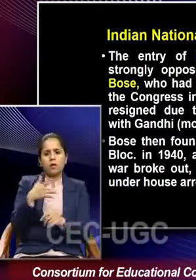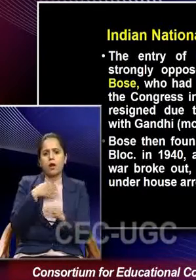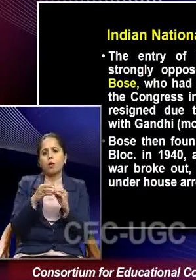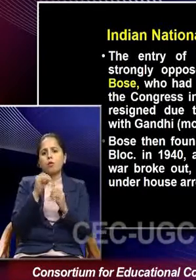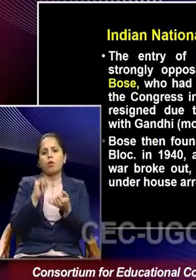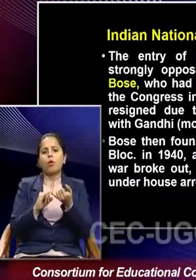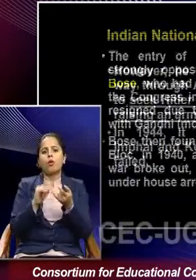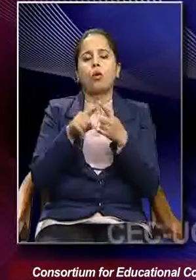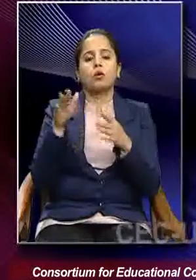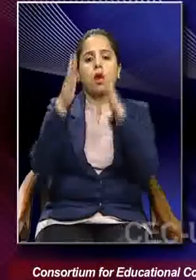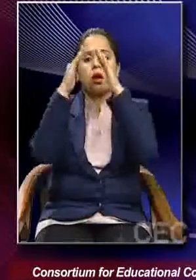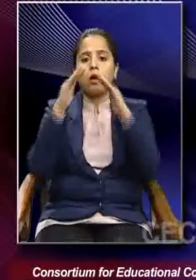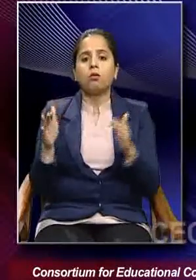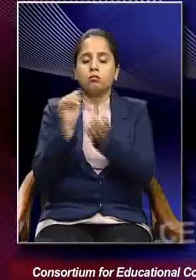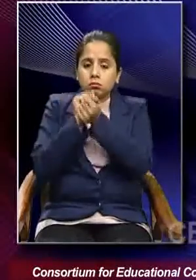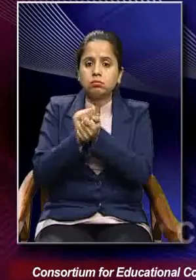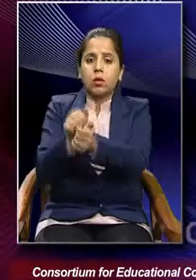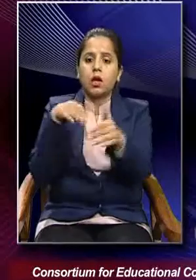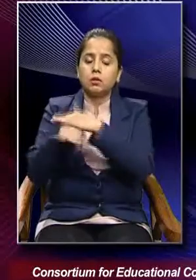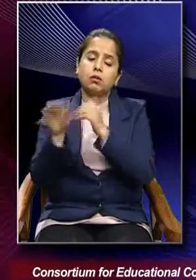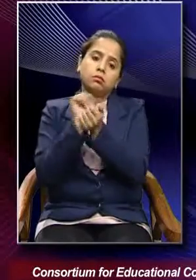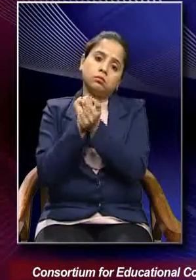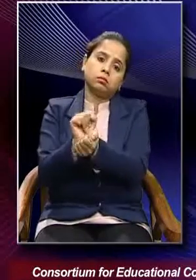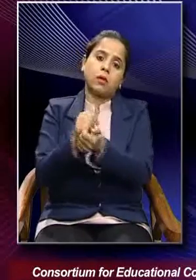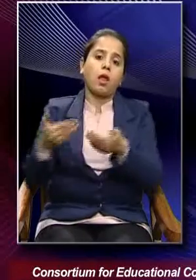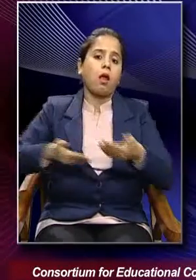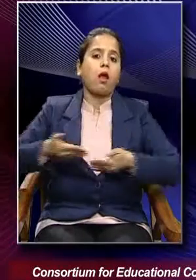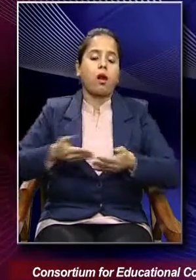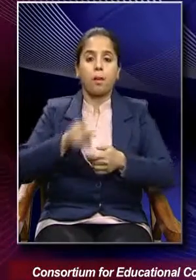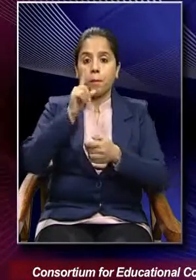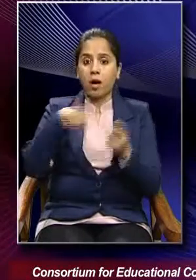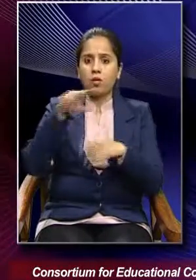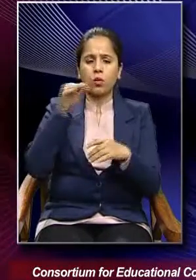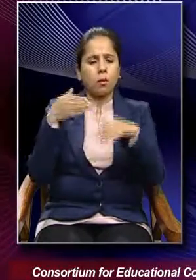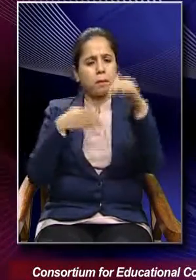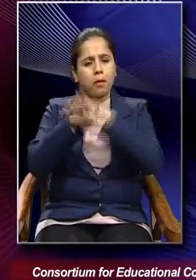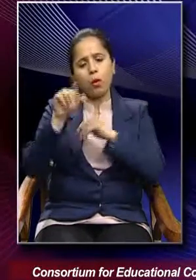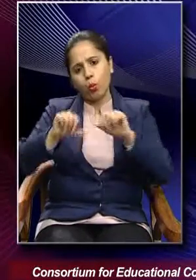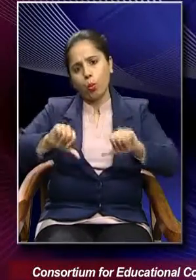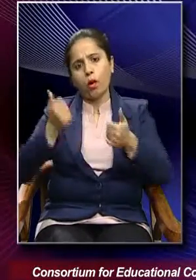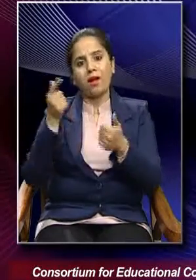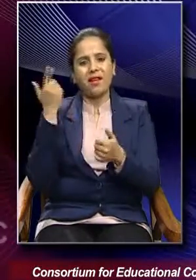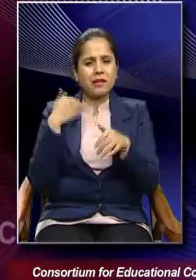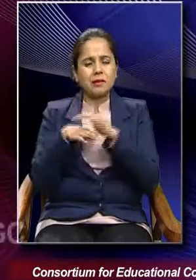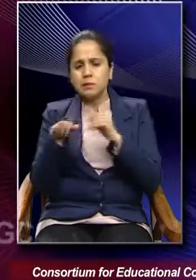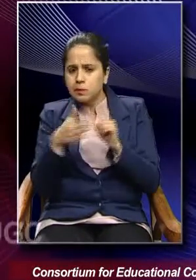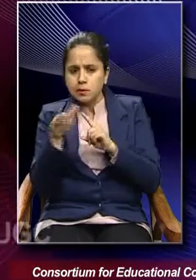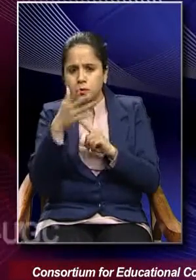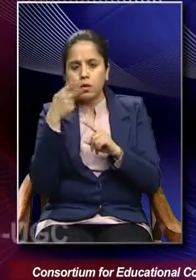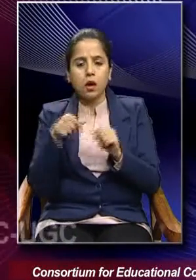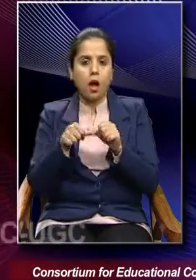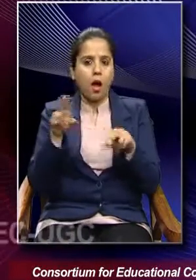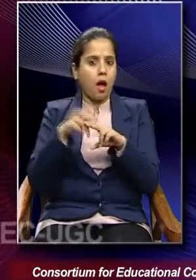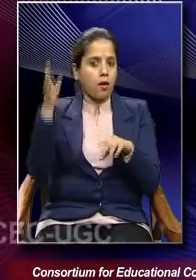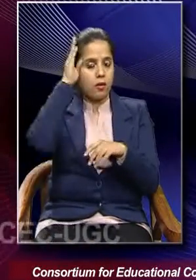under house arrest in Calcutta. However, he escaped and made his way through